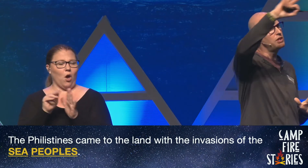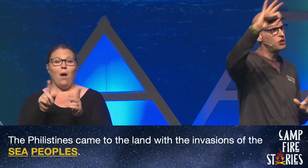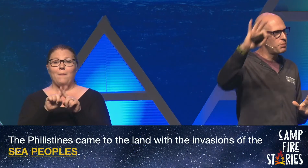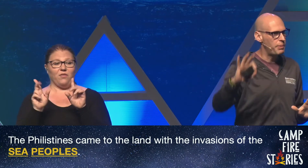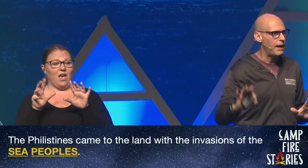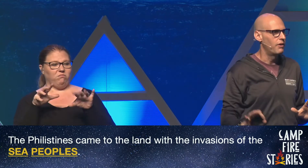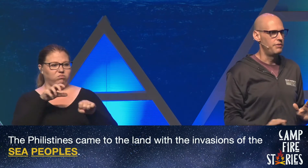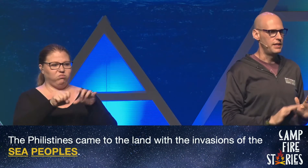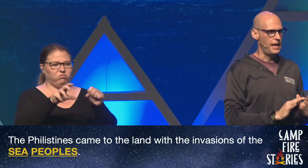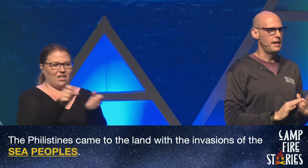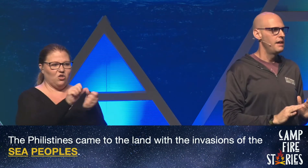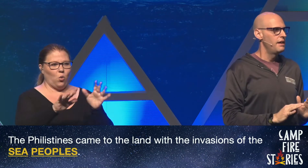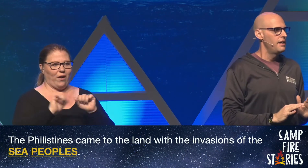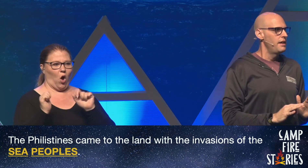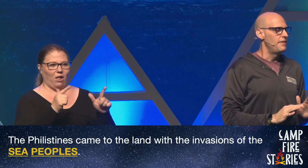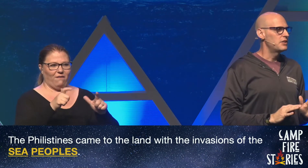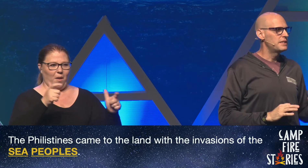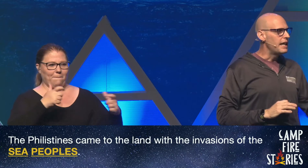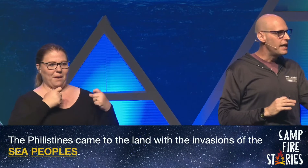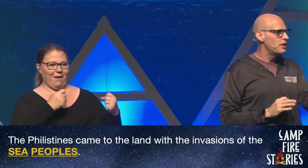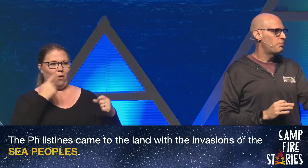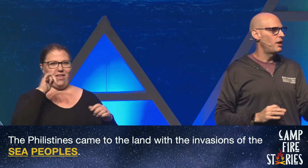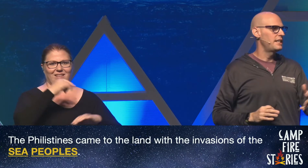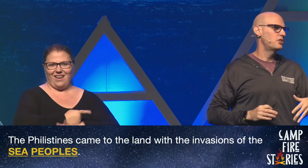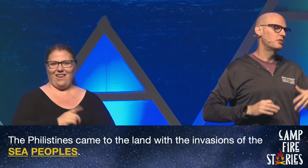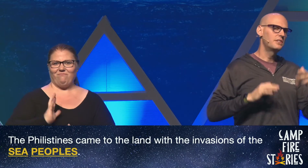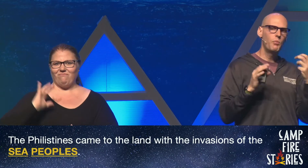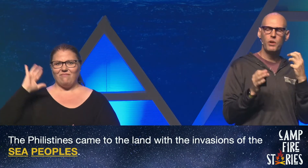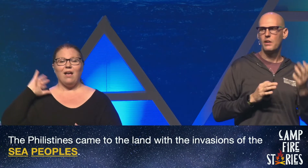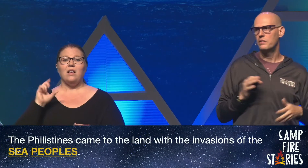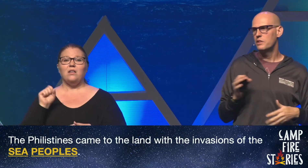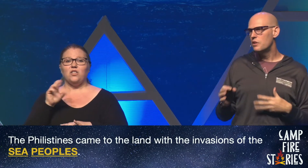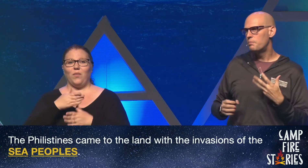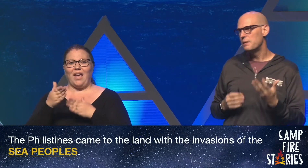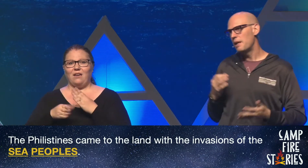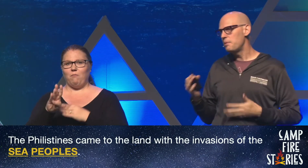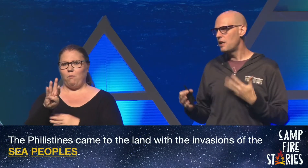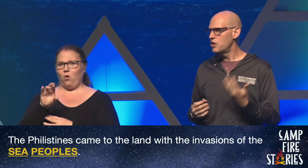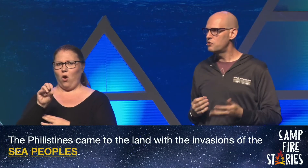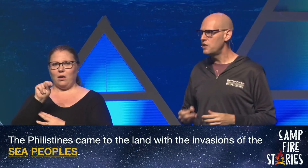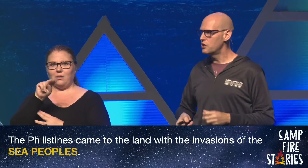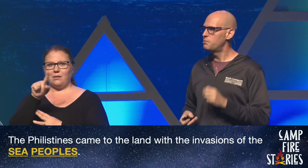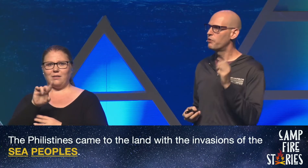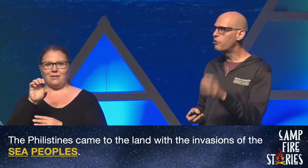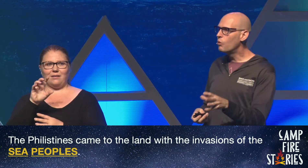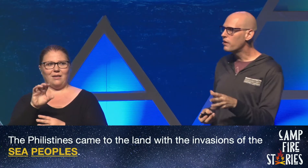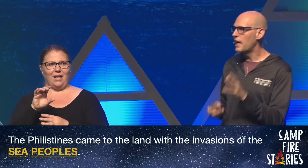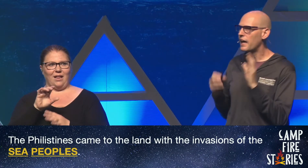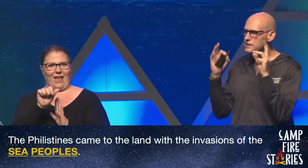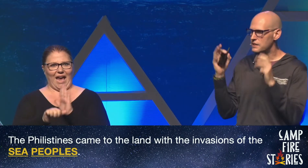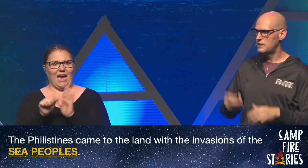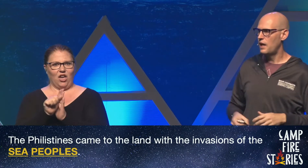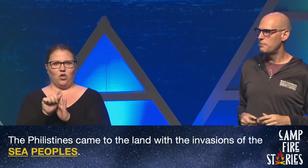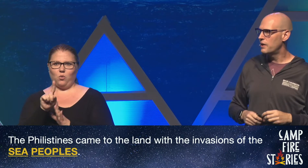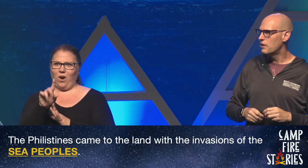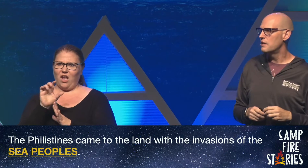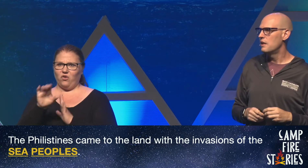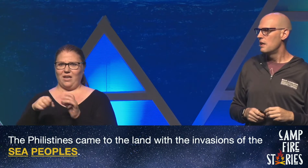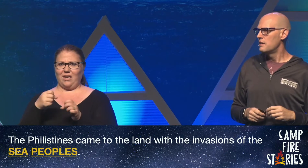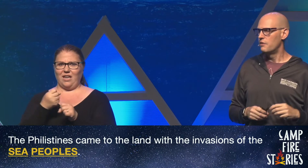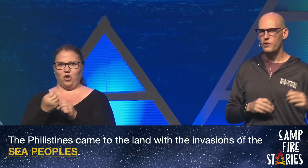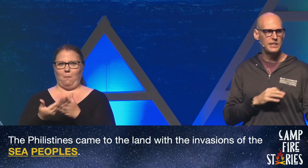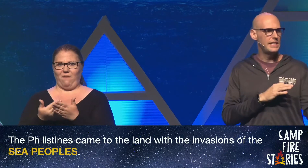every superpower of the day. And this was the end of the Bronze Age, so somewhere a little bit, maybe 100 years before the Exodus time